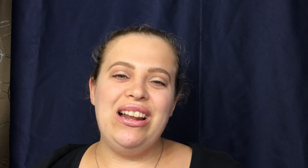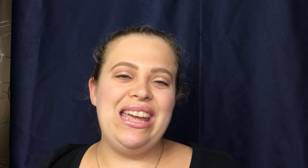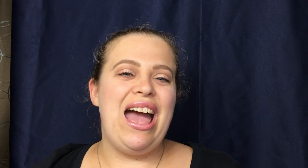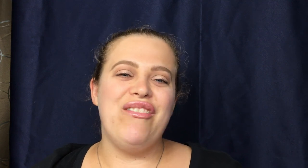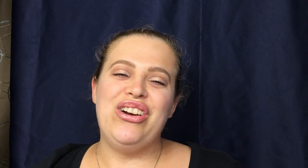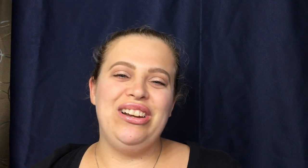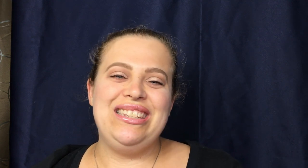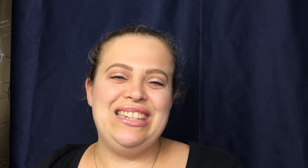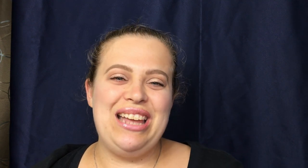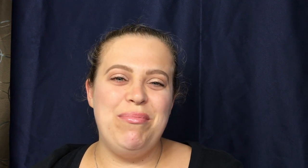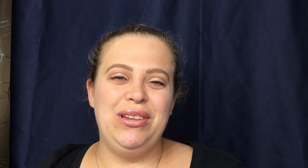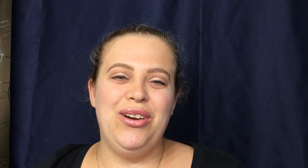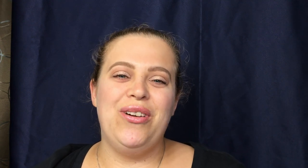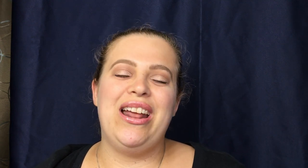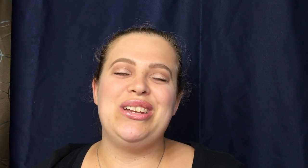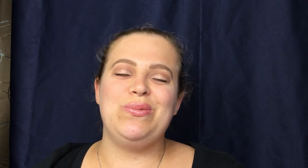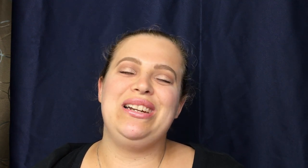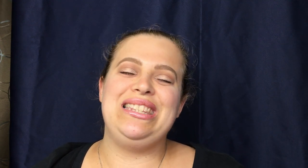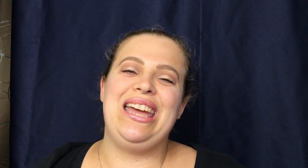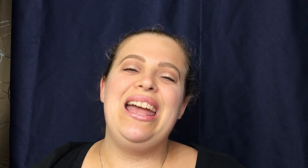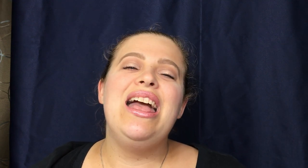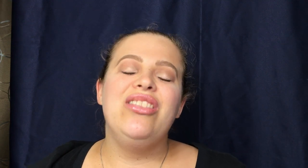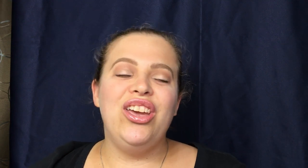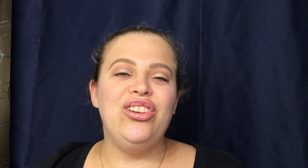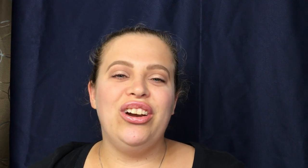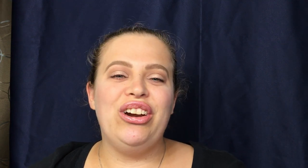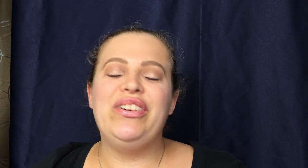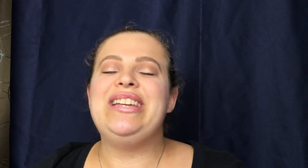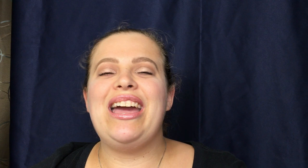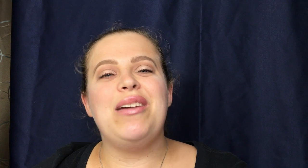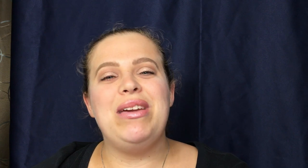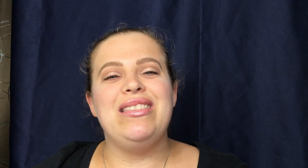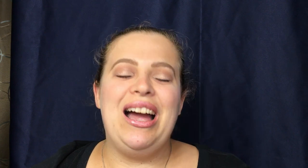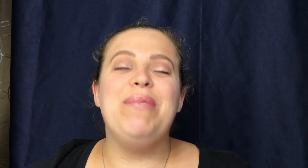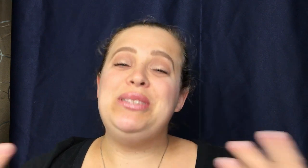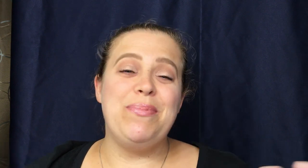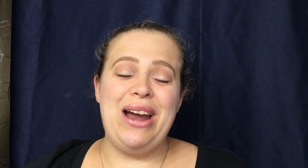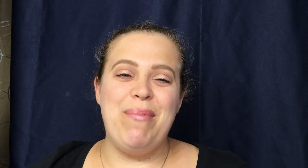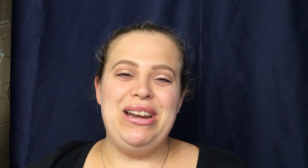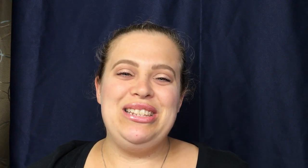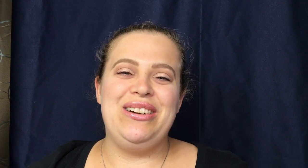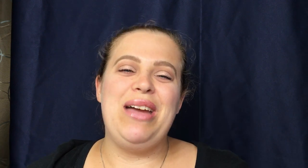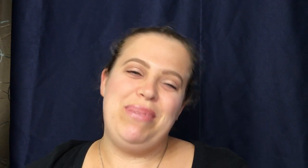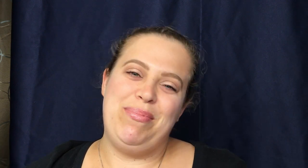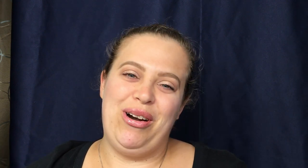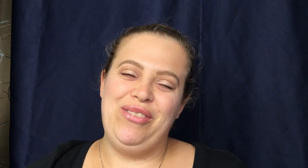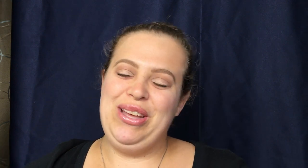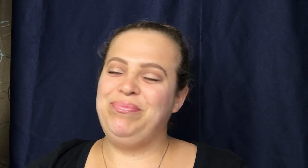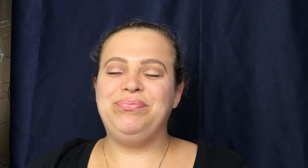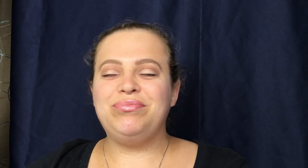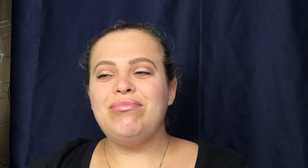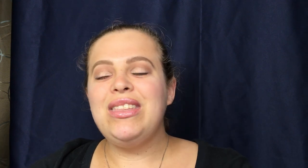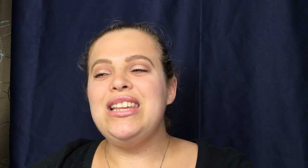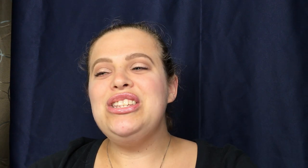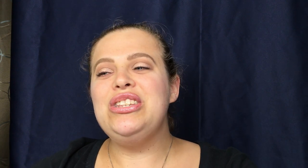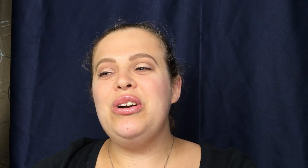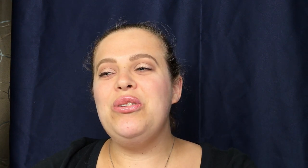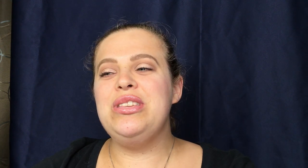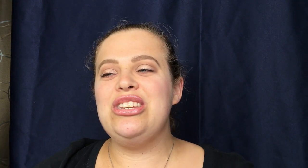definitely have her listed down below, and I just want to say thank you to her for tagging me. I'm super happy to do it and be a part of it. So this is